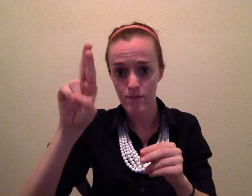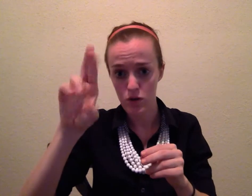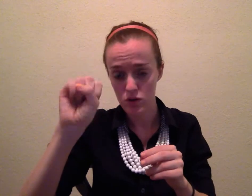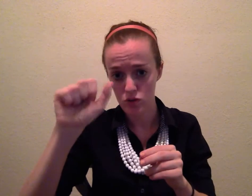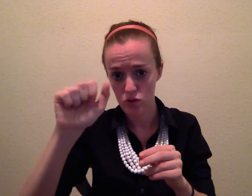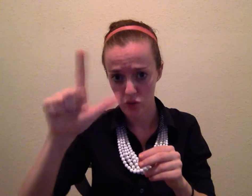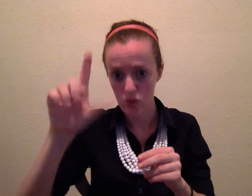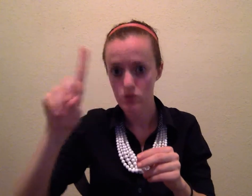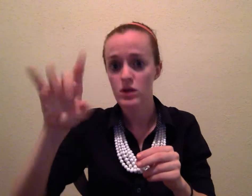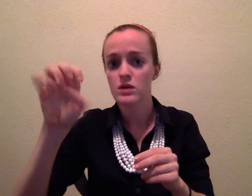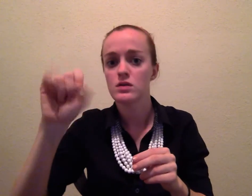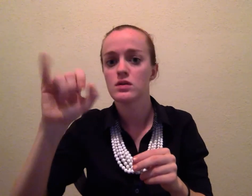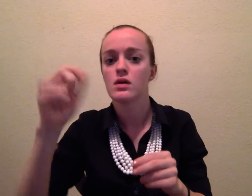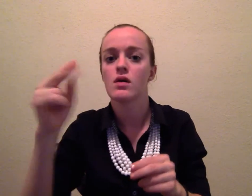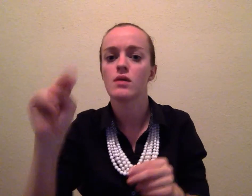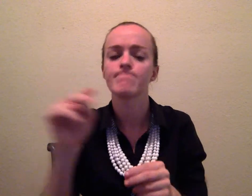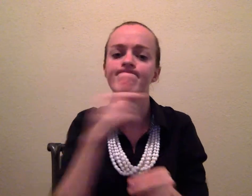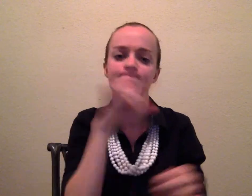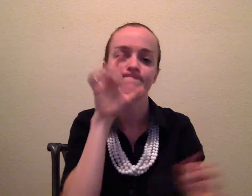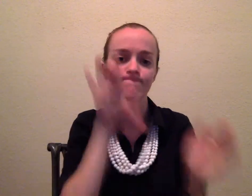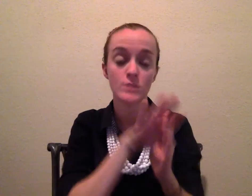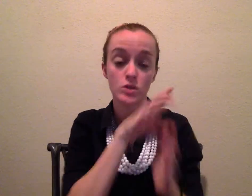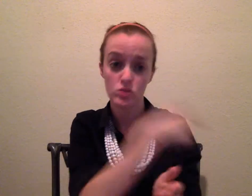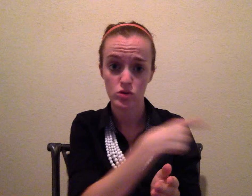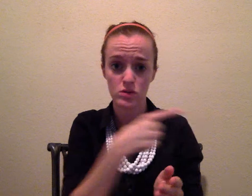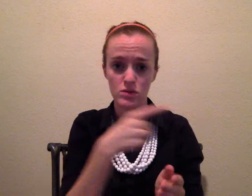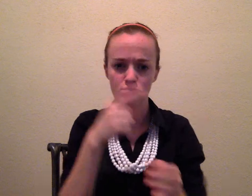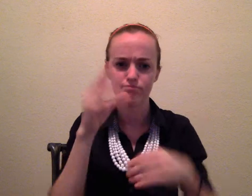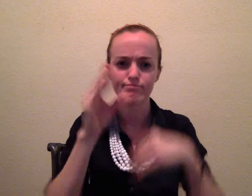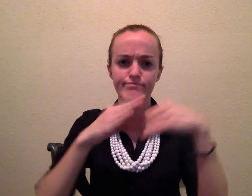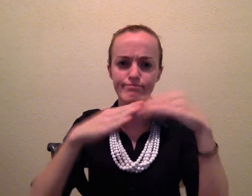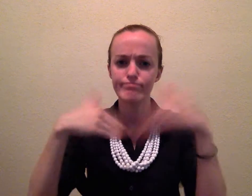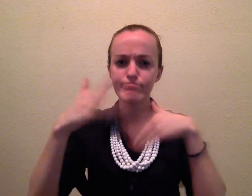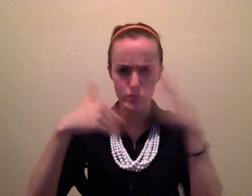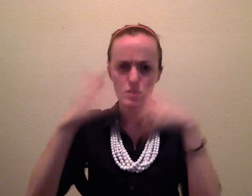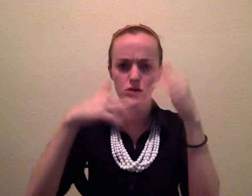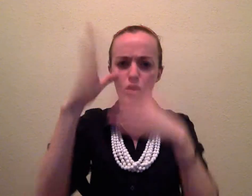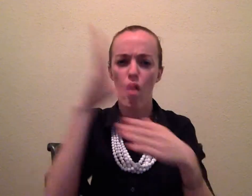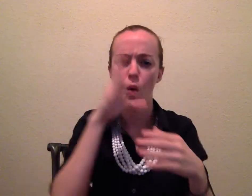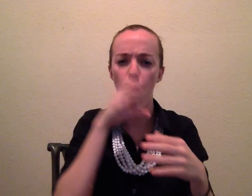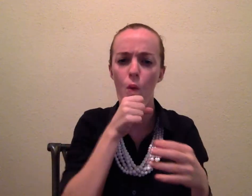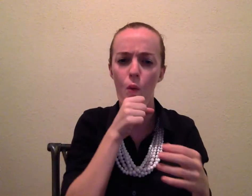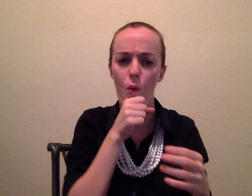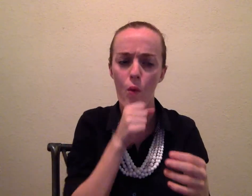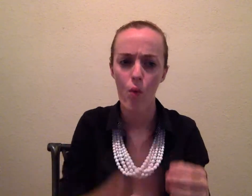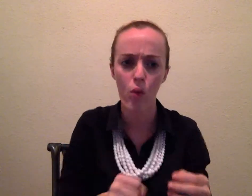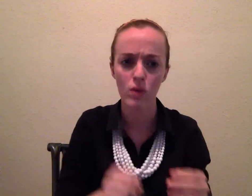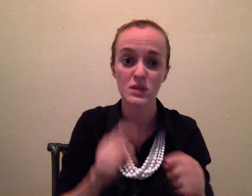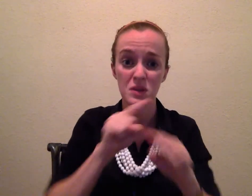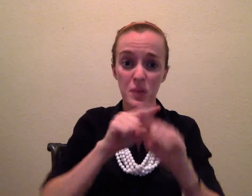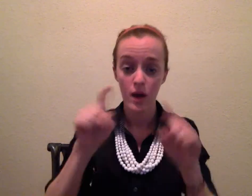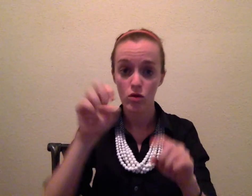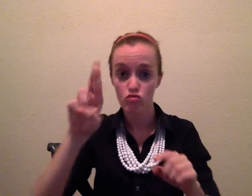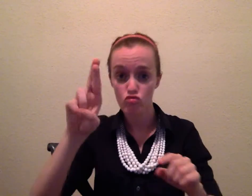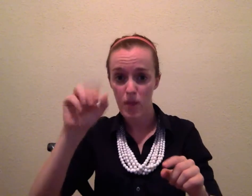taken. But as you can see, it does this zigzag to get access to the building. So somebody would have to enter from the bottom and go up and back and up and back